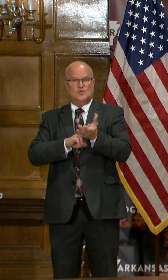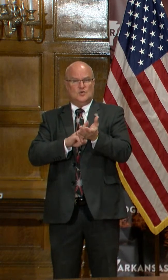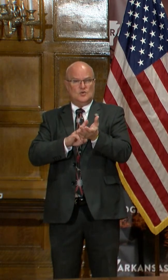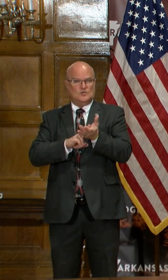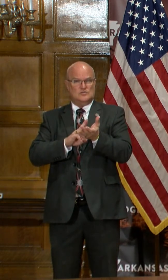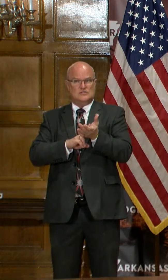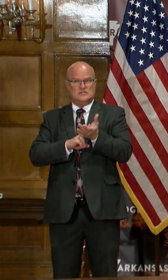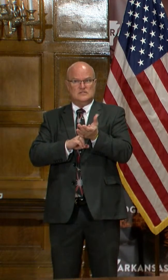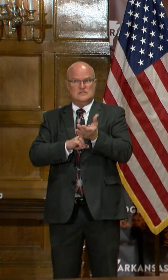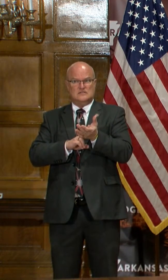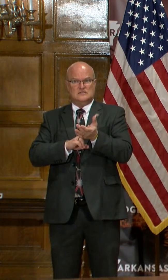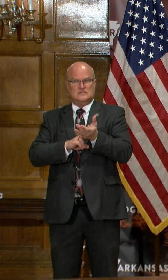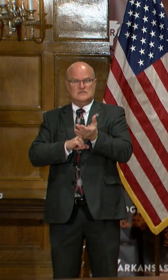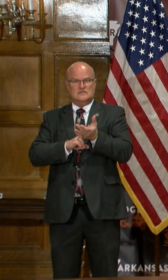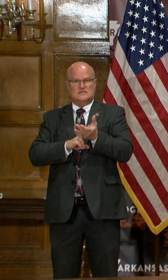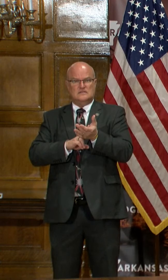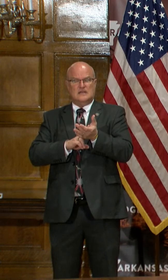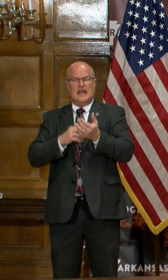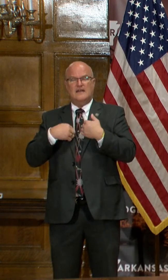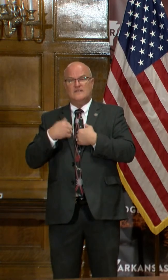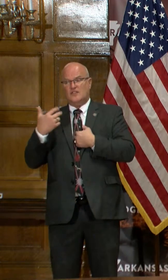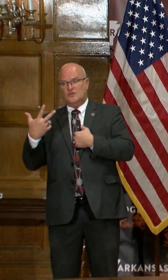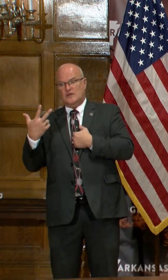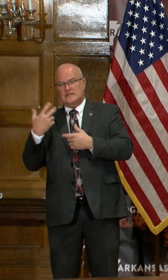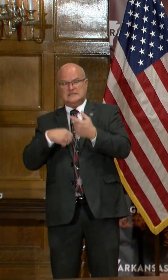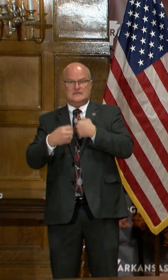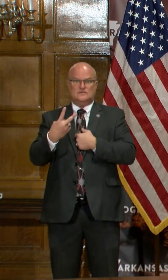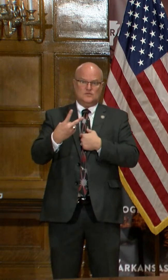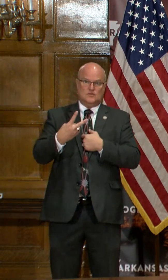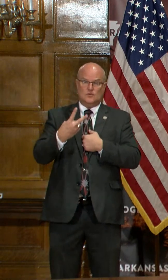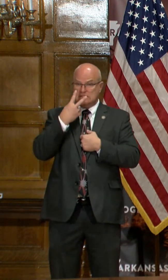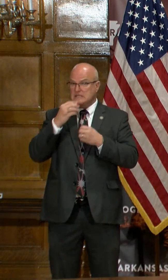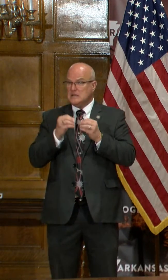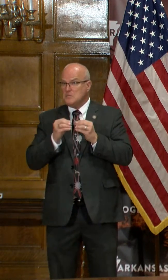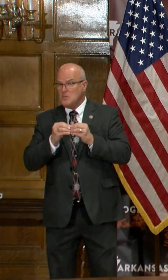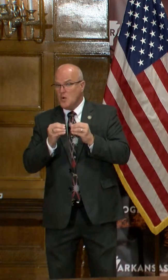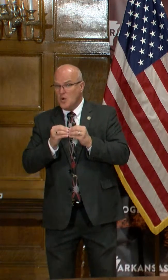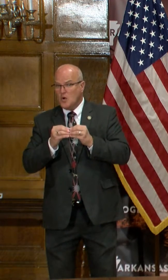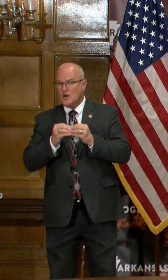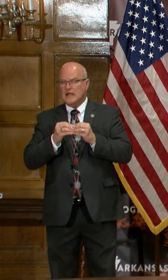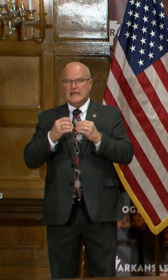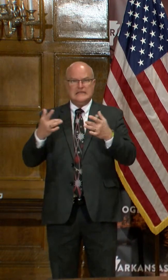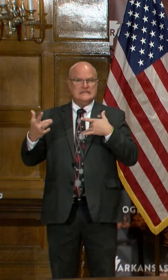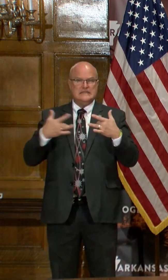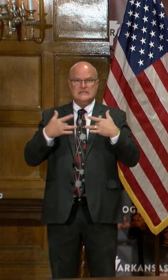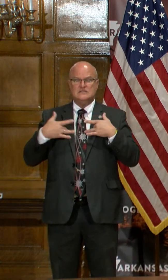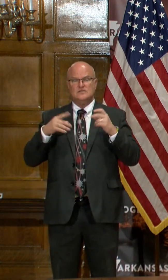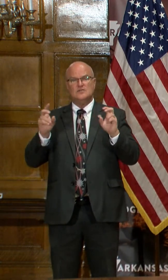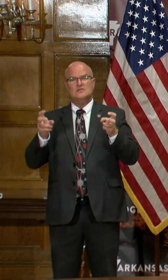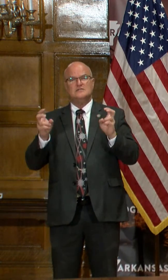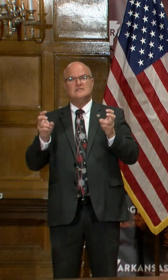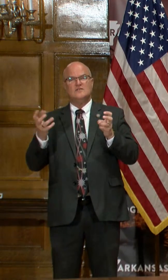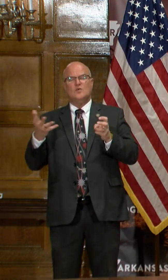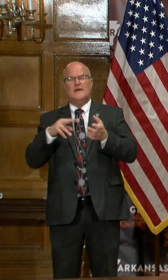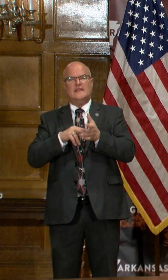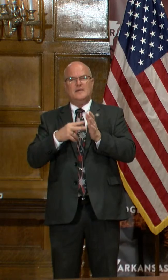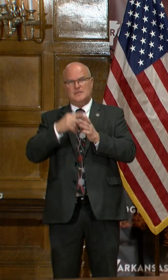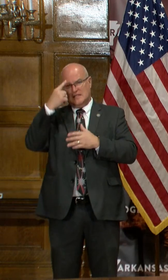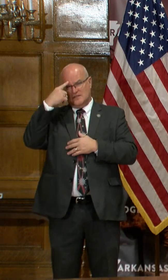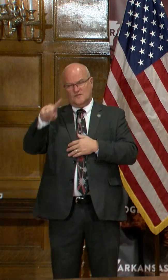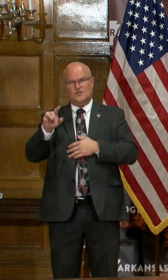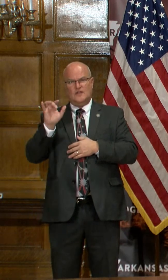seeing 3 patients instead of 2. Is that something that we're going to see more of? And I guess, is that a concern in terms of what that means